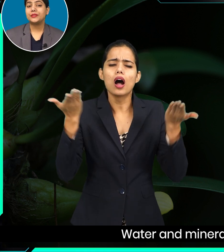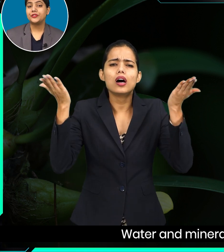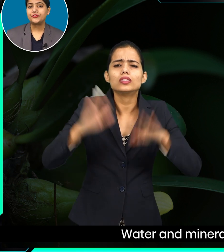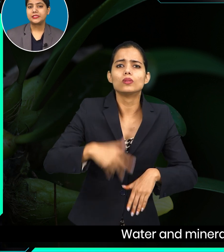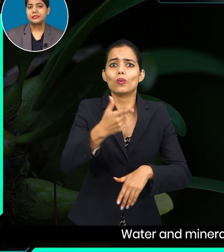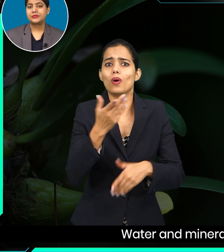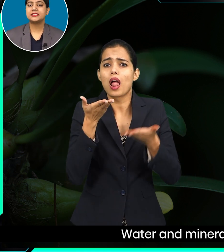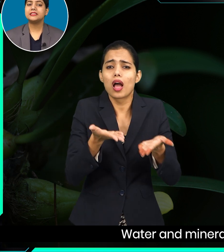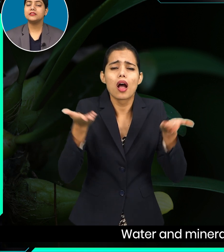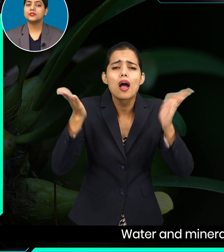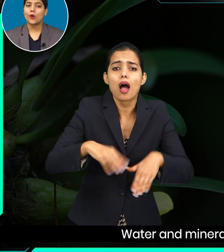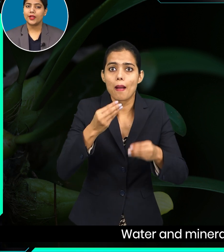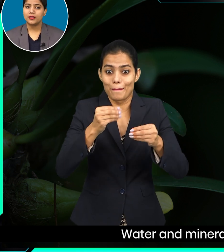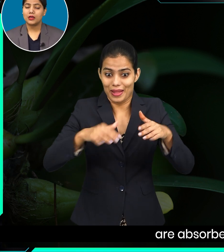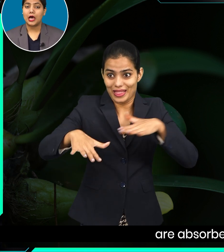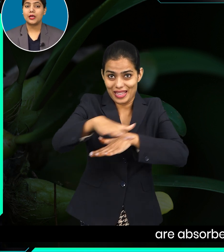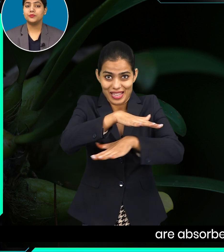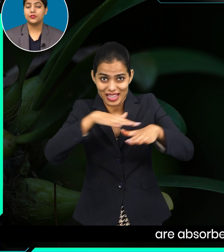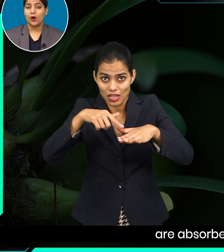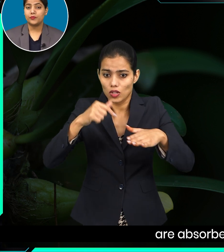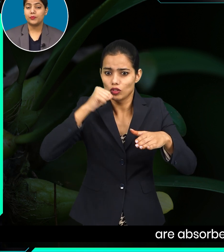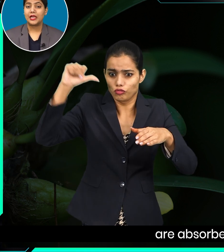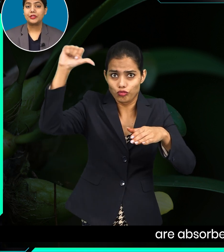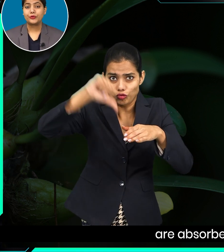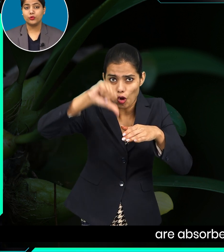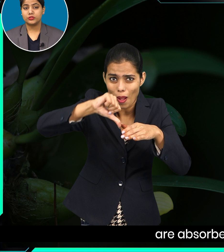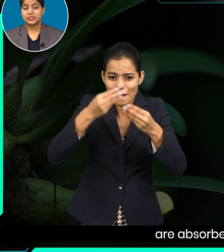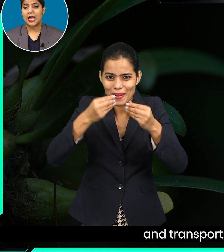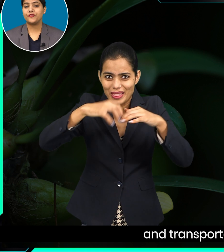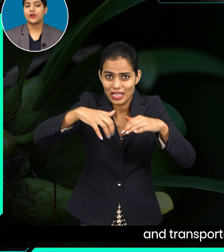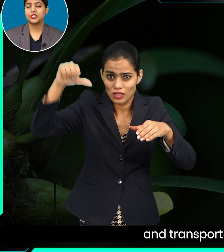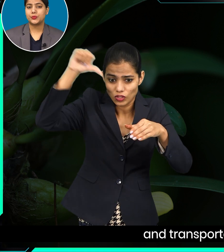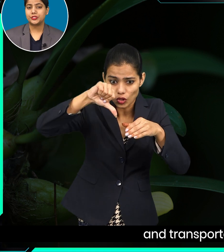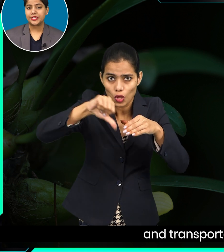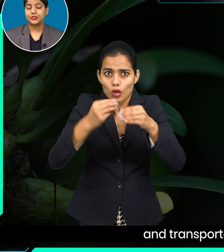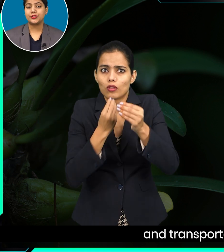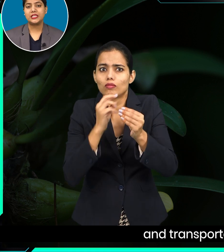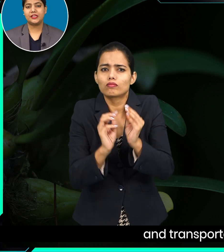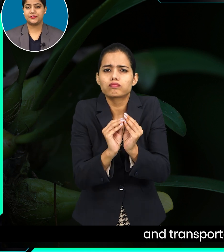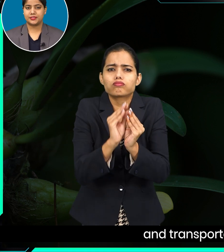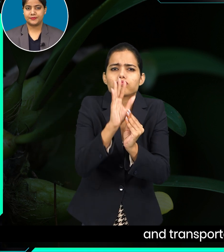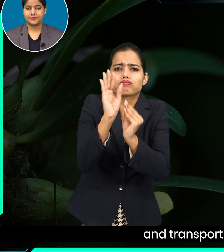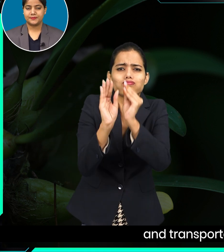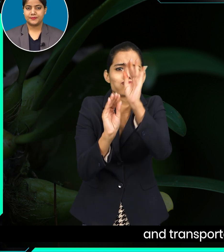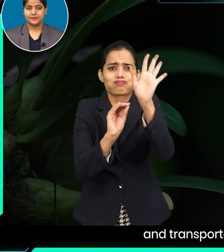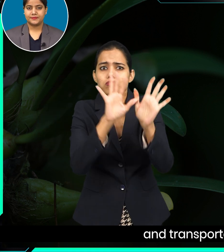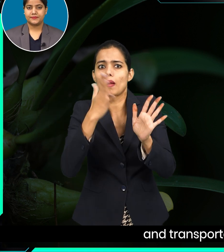Water and minerals present in the soil are absorbed by the roots and transported to the